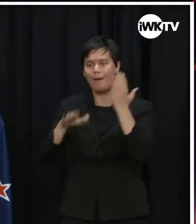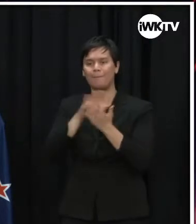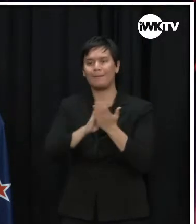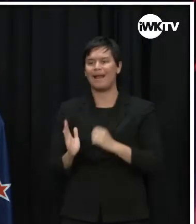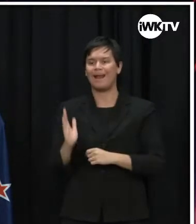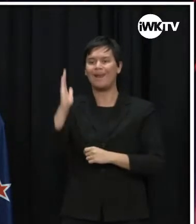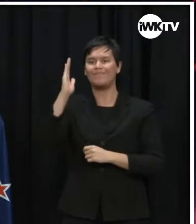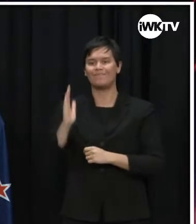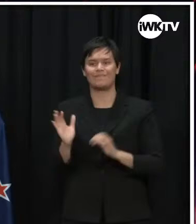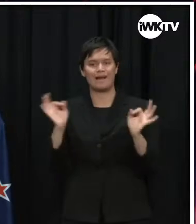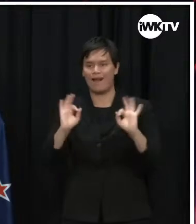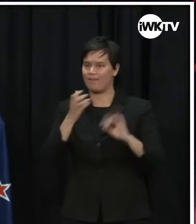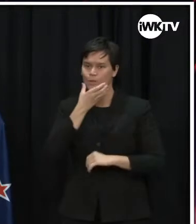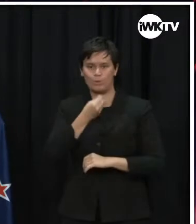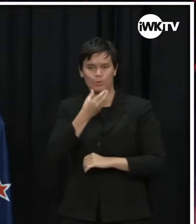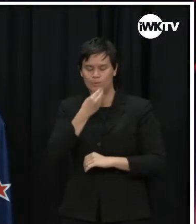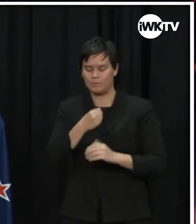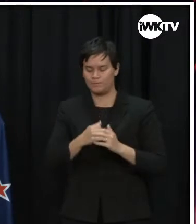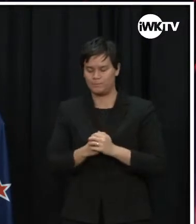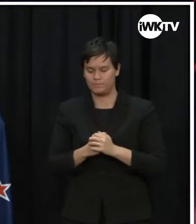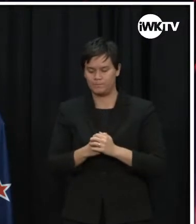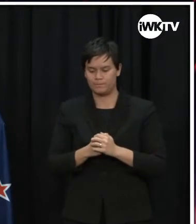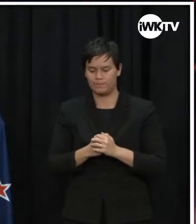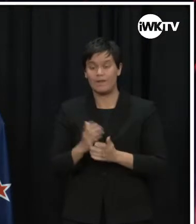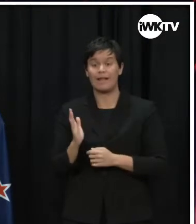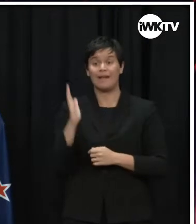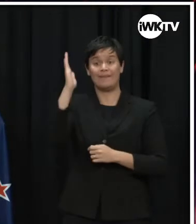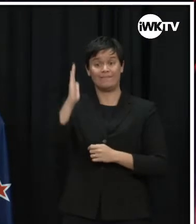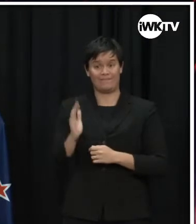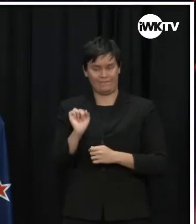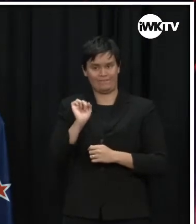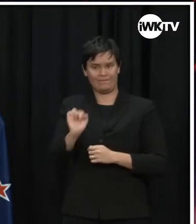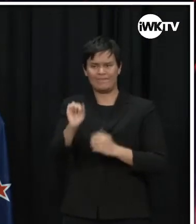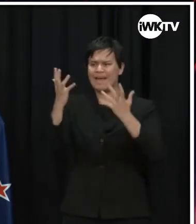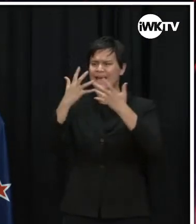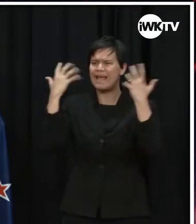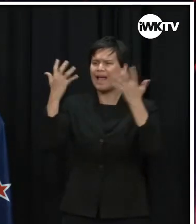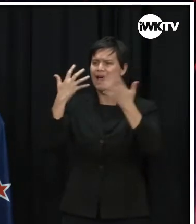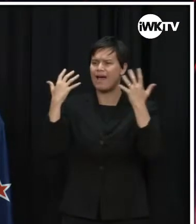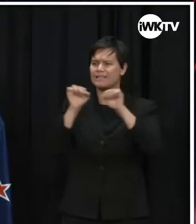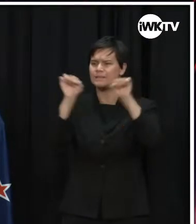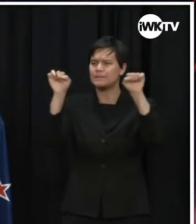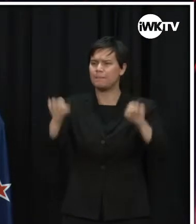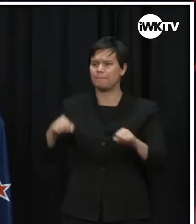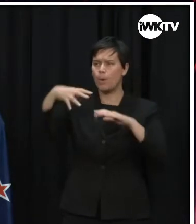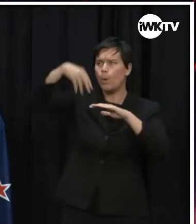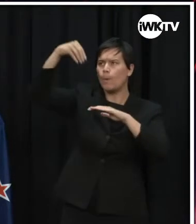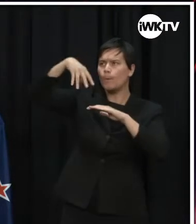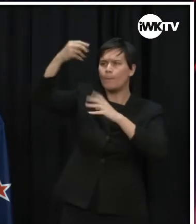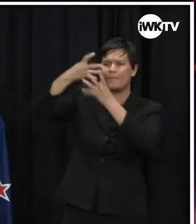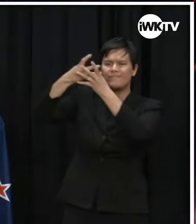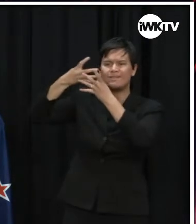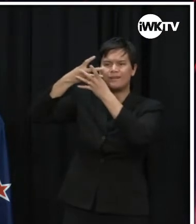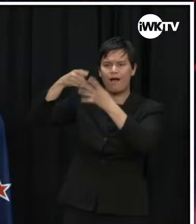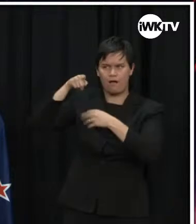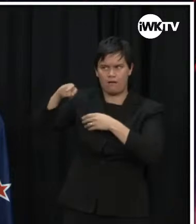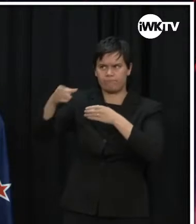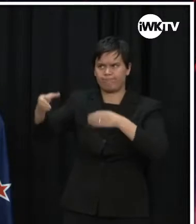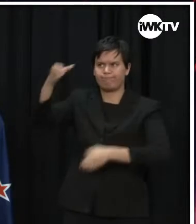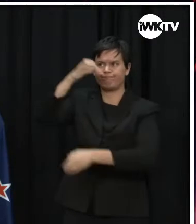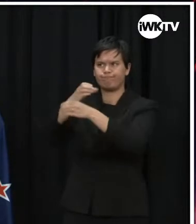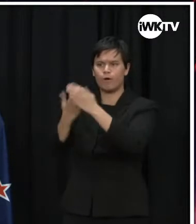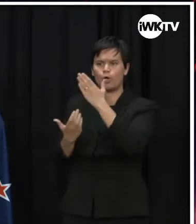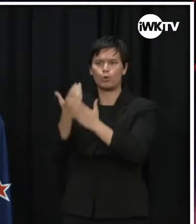filtration systems in the lifts are being upgraded and replaced. That work is expected to be completed later this week.